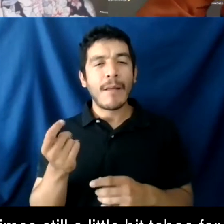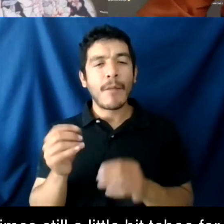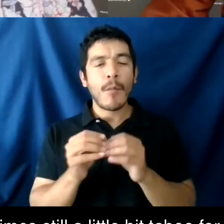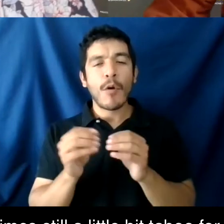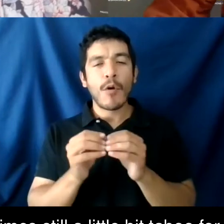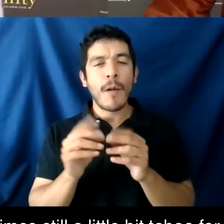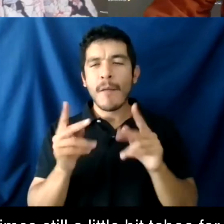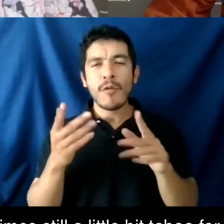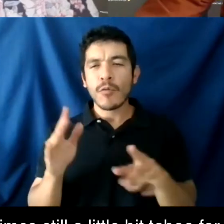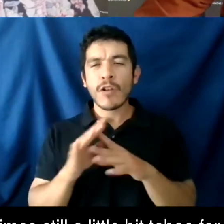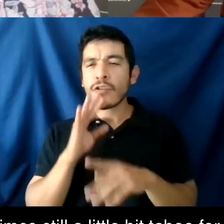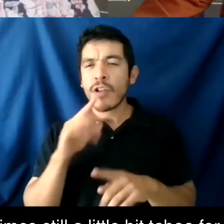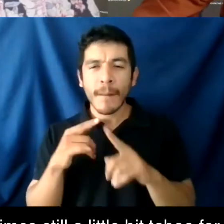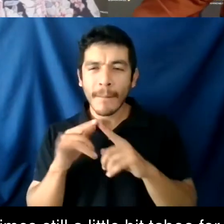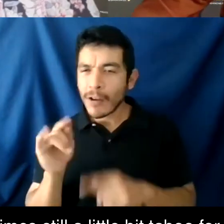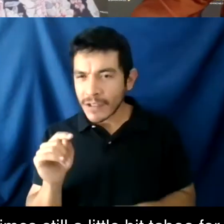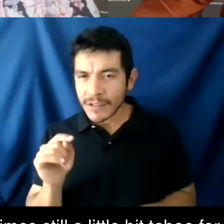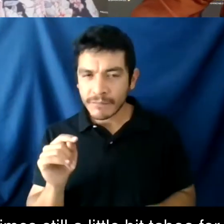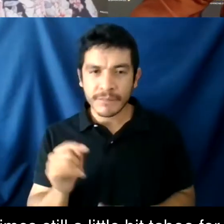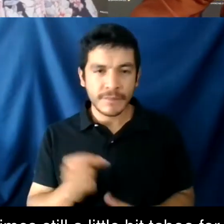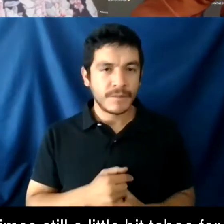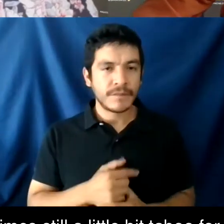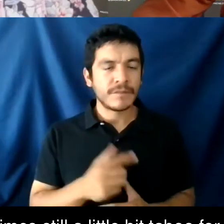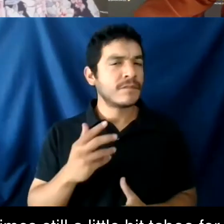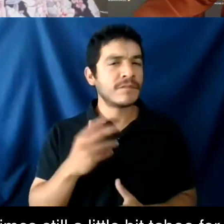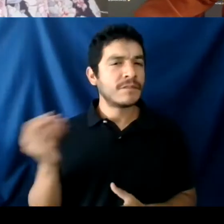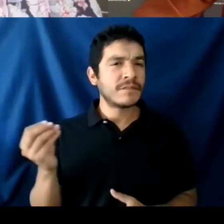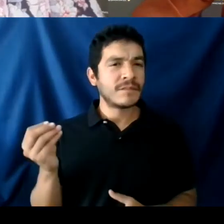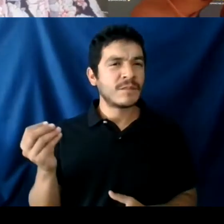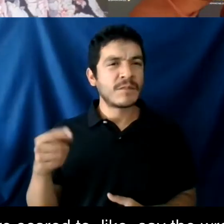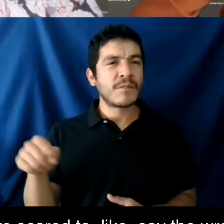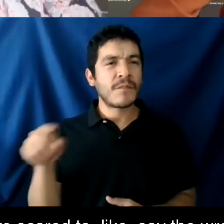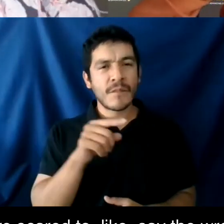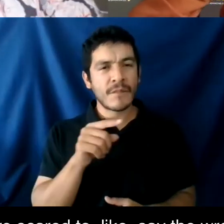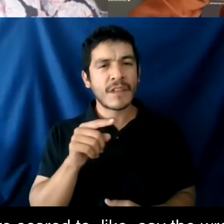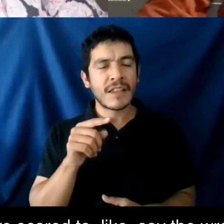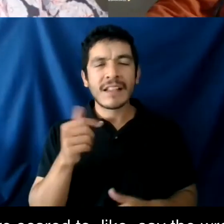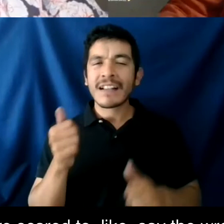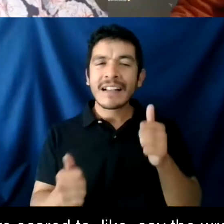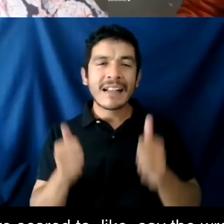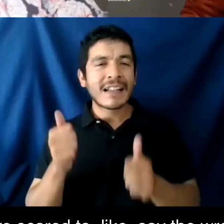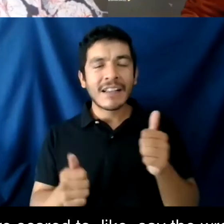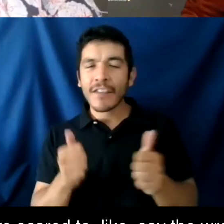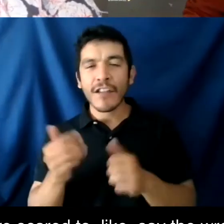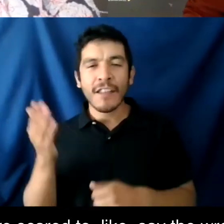for people and they don't really want to talk about it. And there's either they're